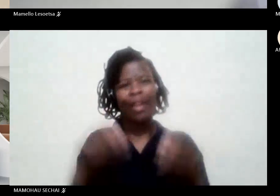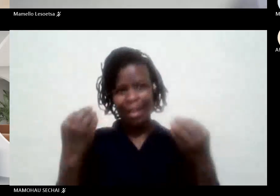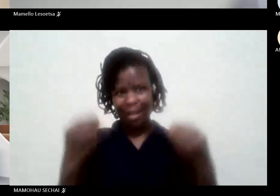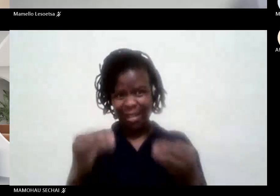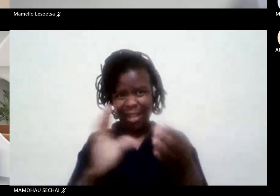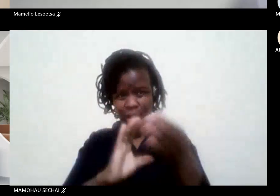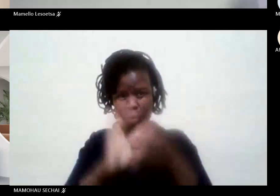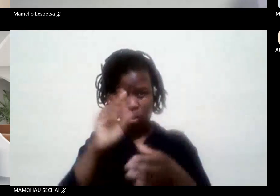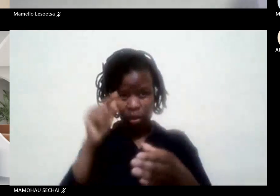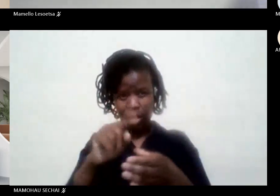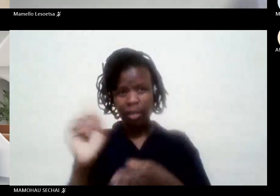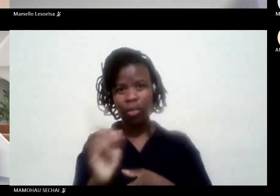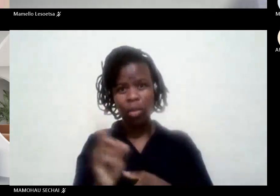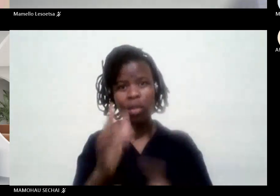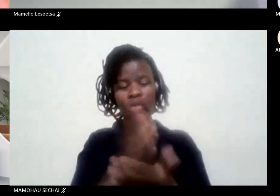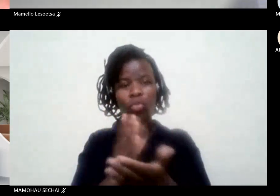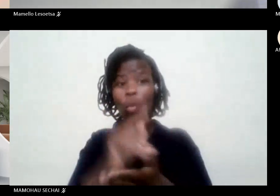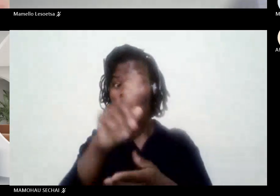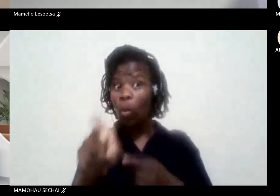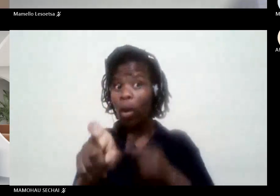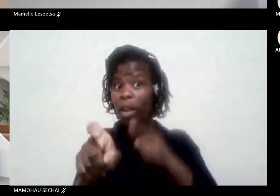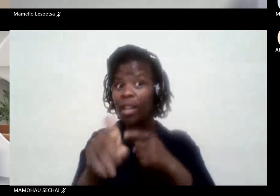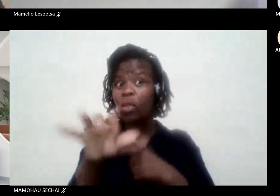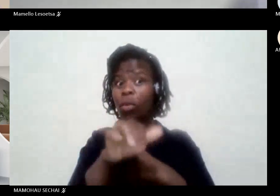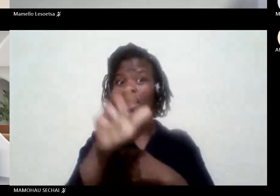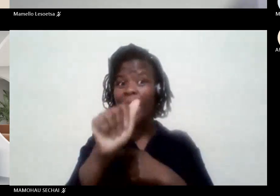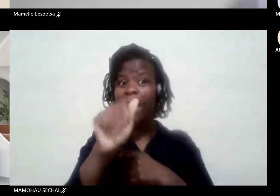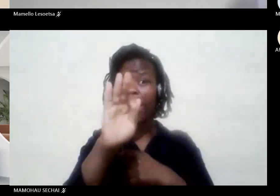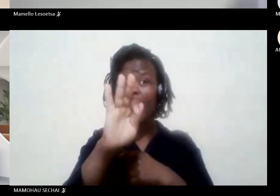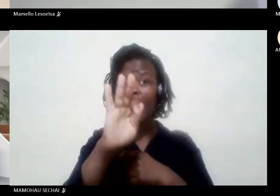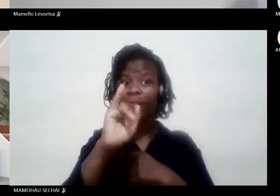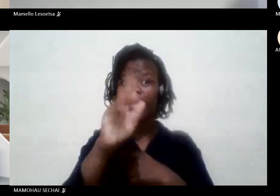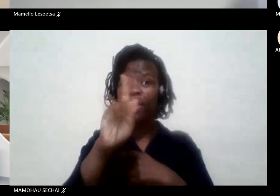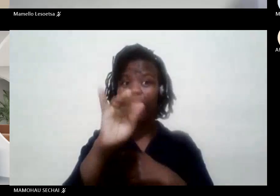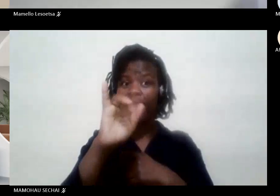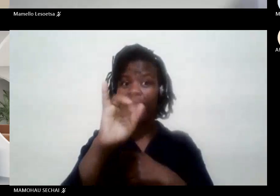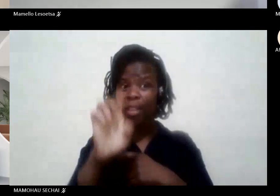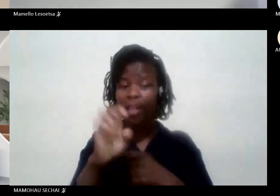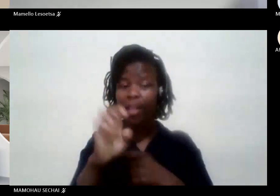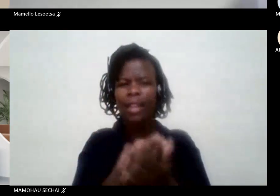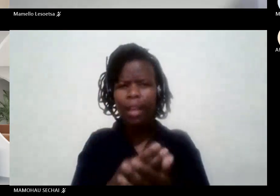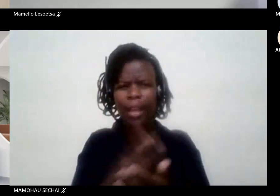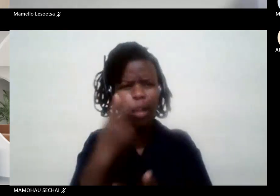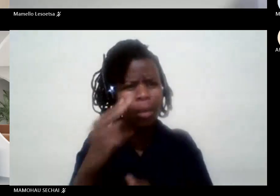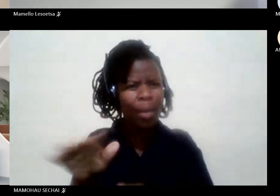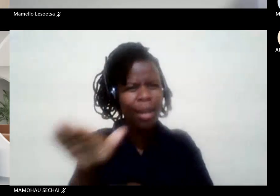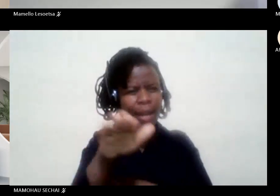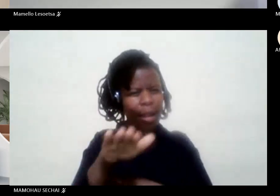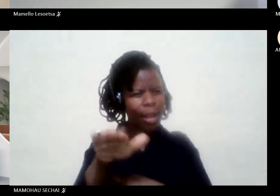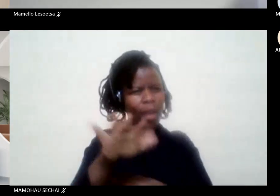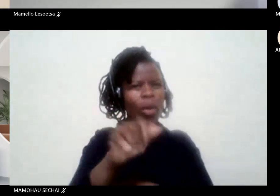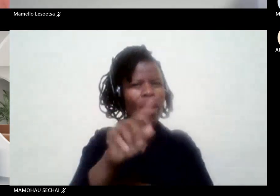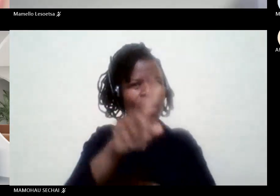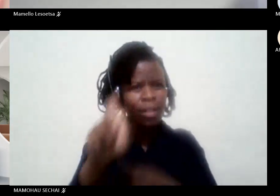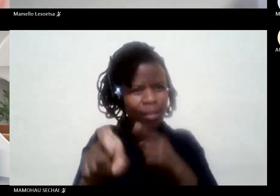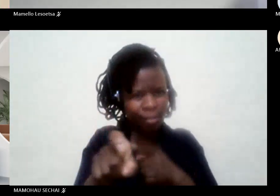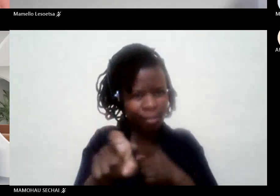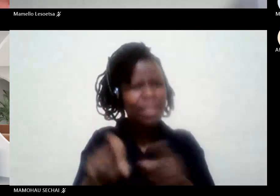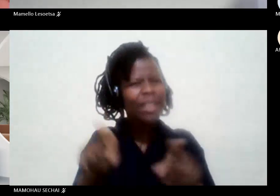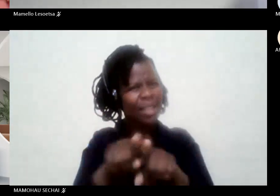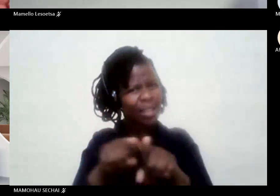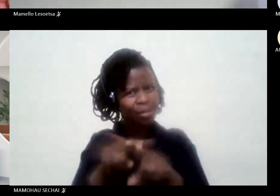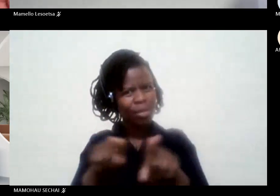is these questions which Afikile asked. You can see the gray areas, question which you asked, gray areas. Part